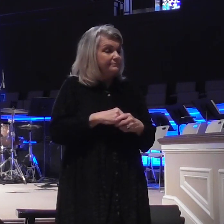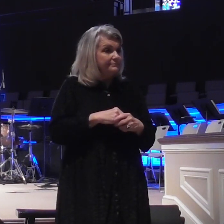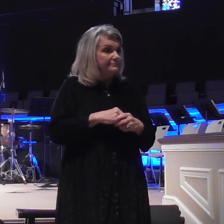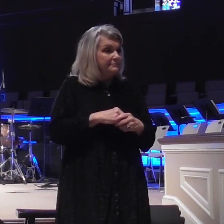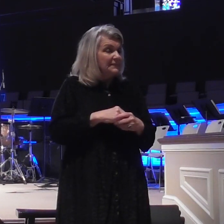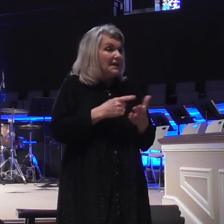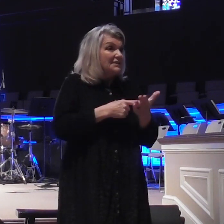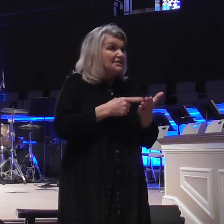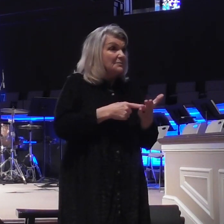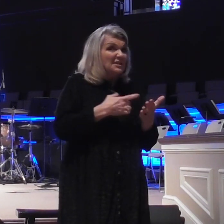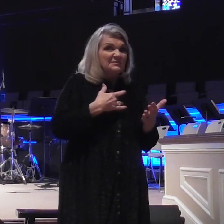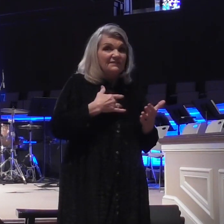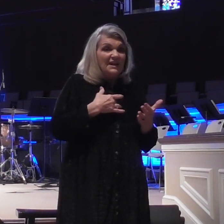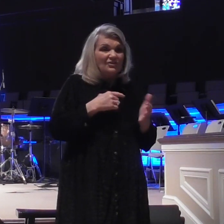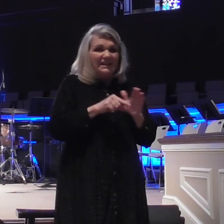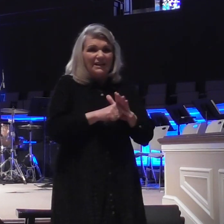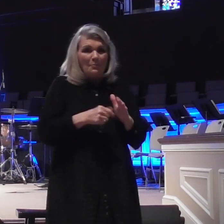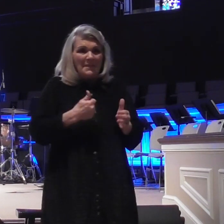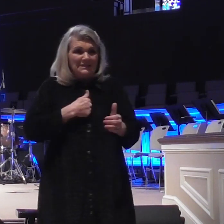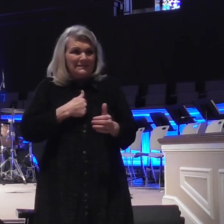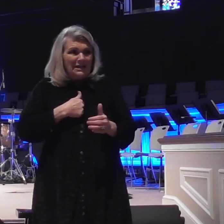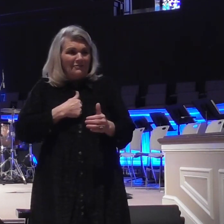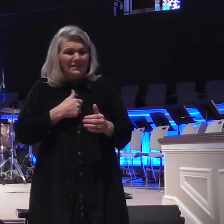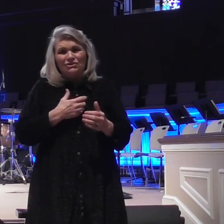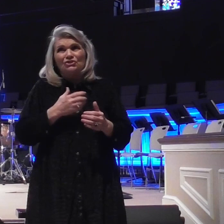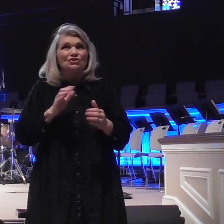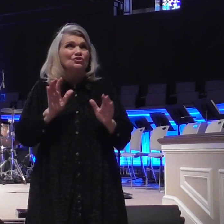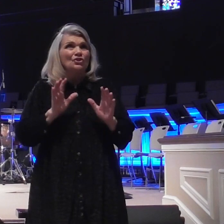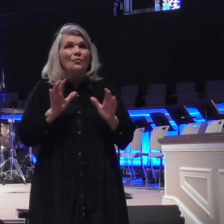suicidal. And the therapy is to affirm them.